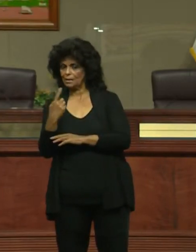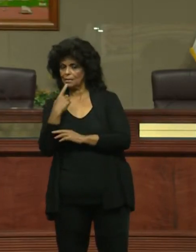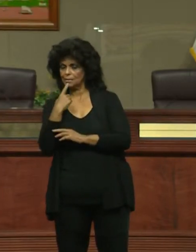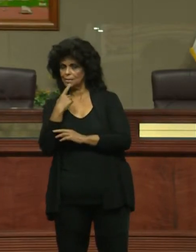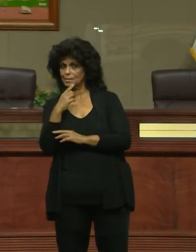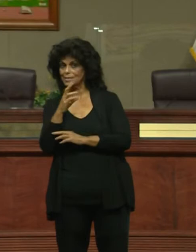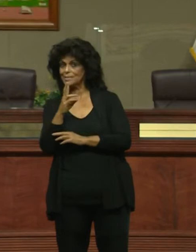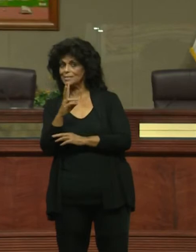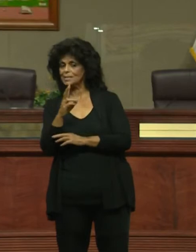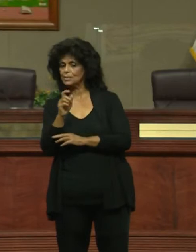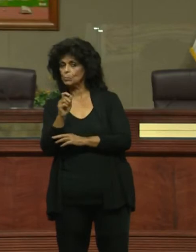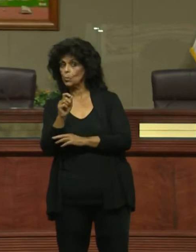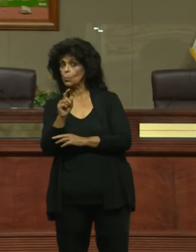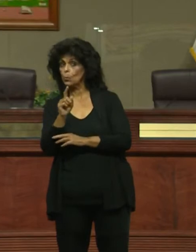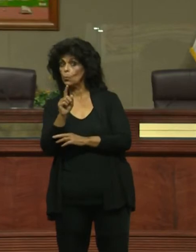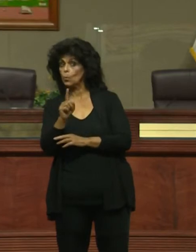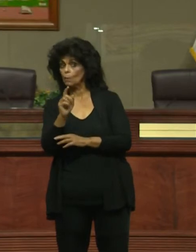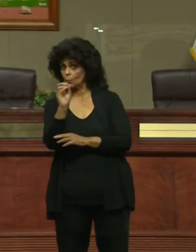6.1%.